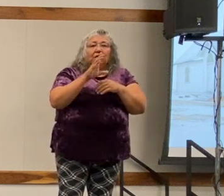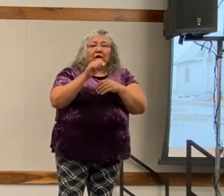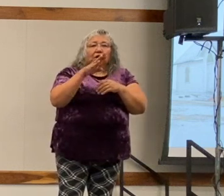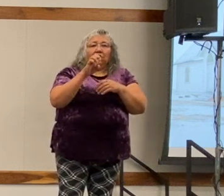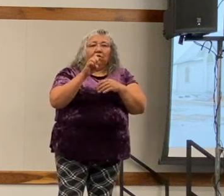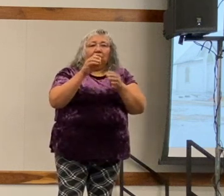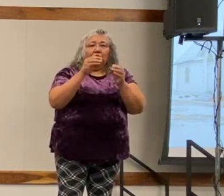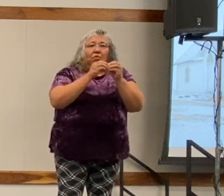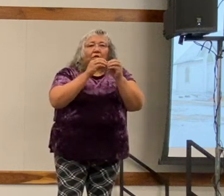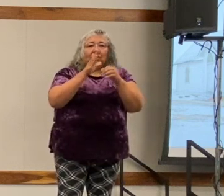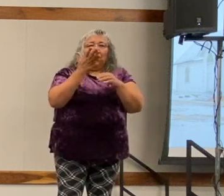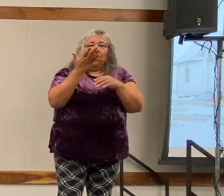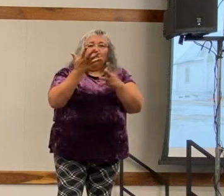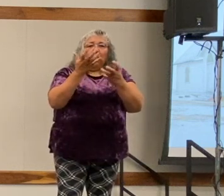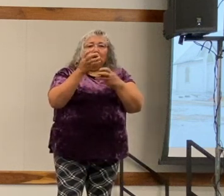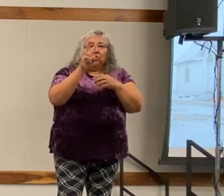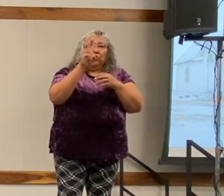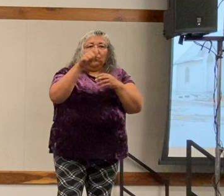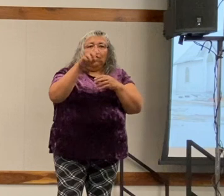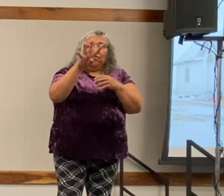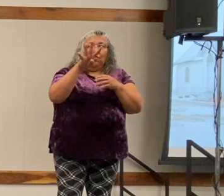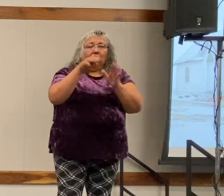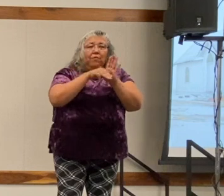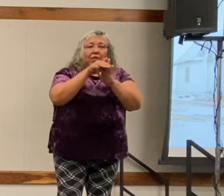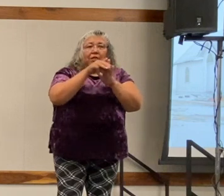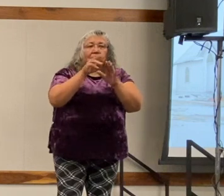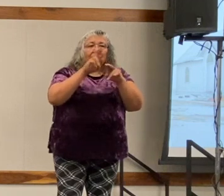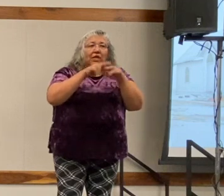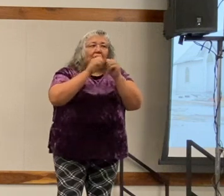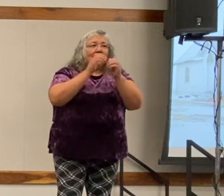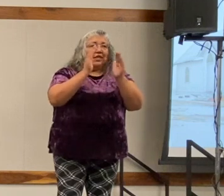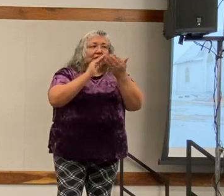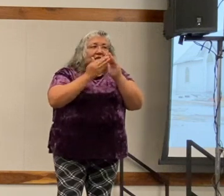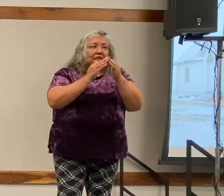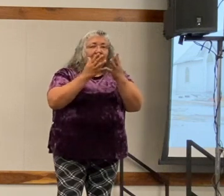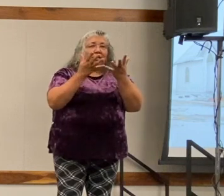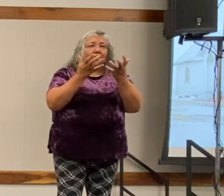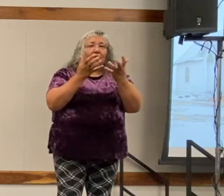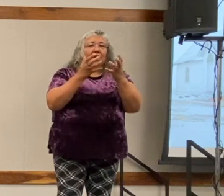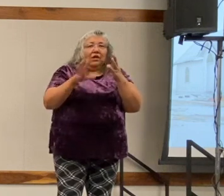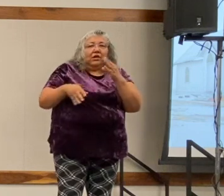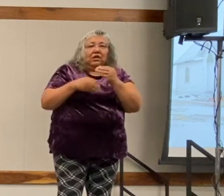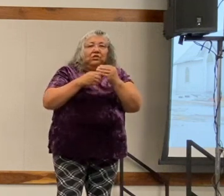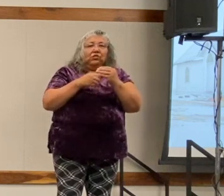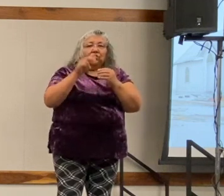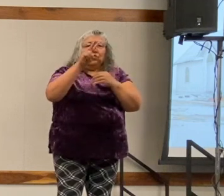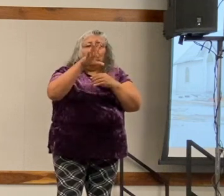and they wanted $2.4 million. We sat with the city, we talked to them, they want an additional